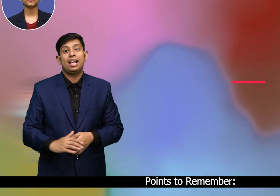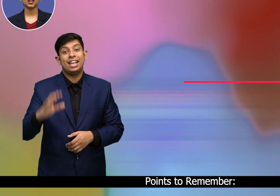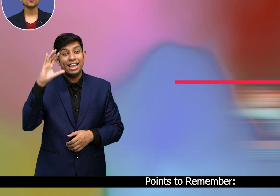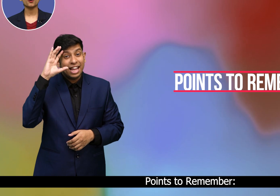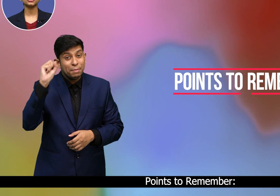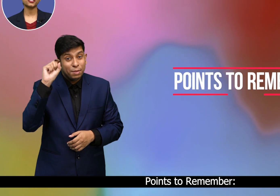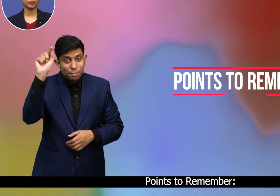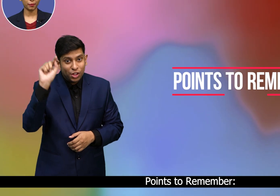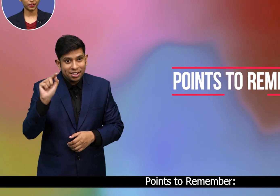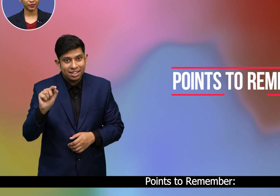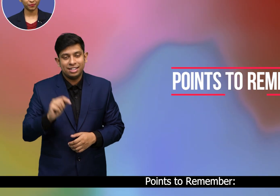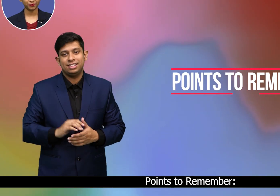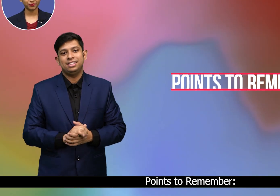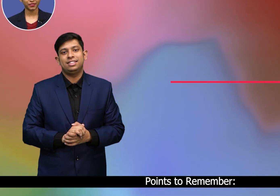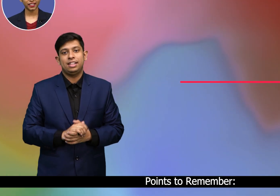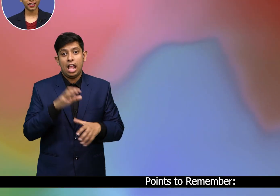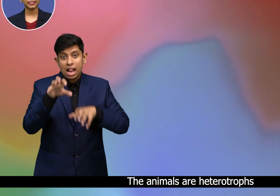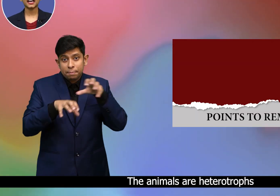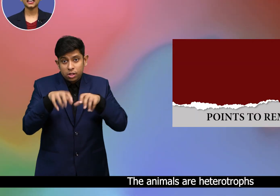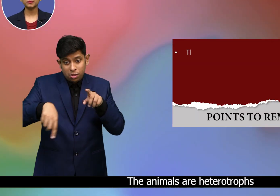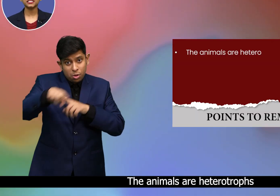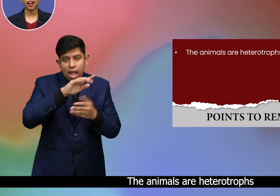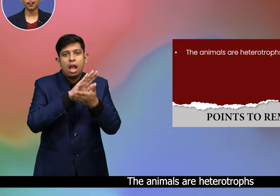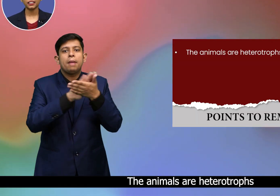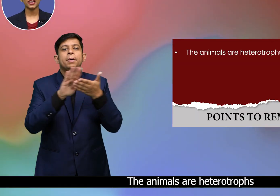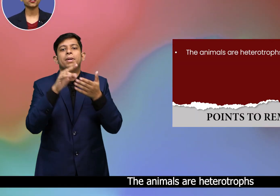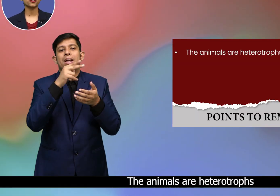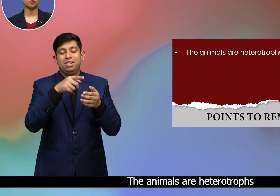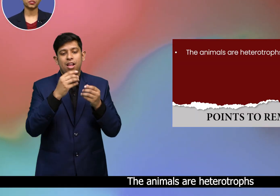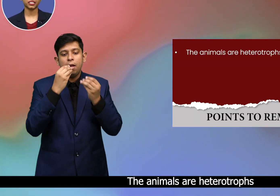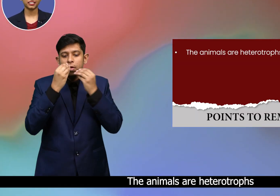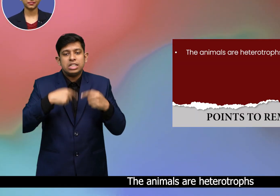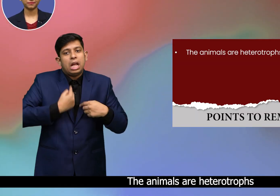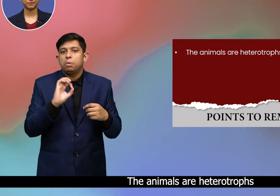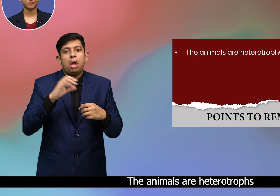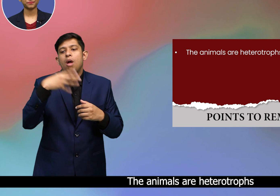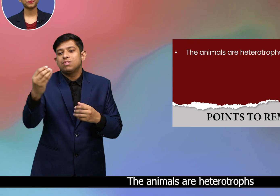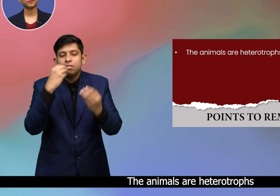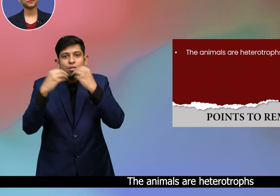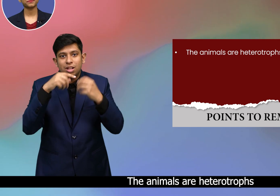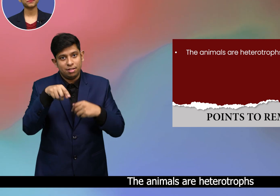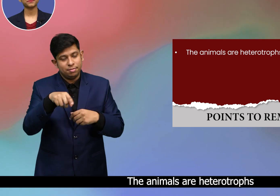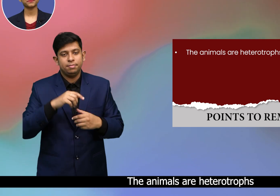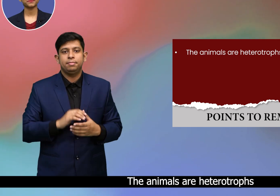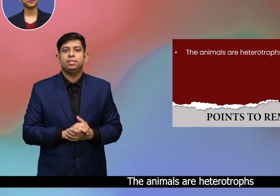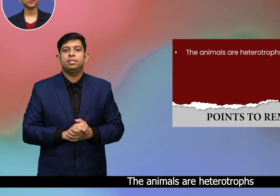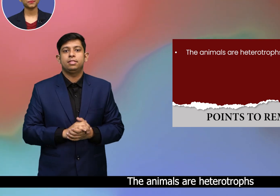proteins. Points to remember. The animals are heterotrophs.